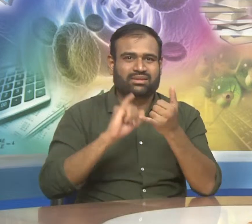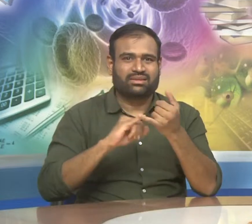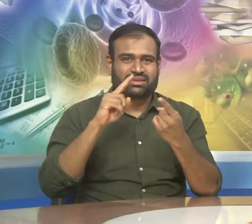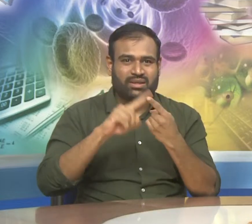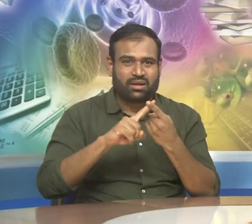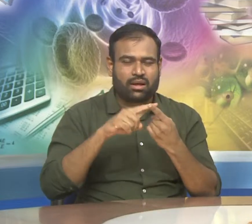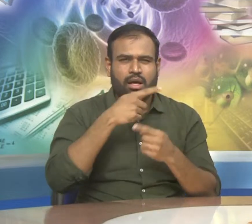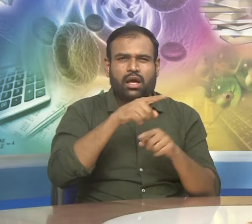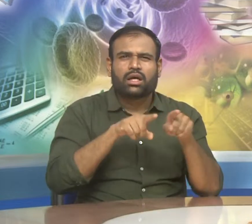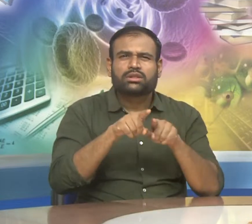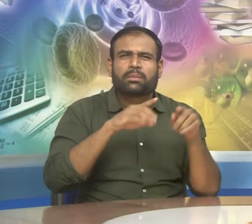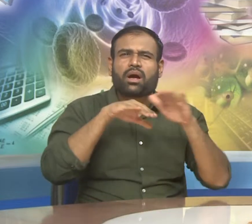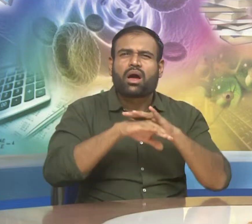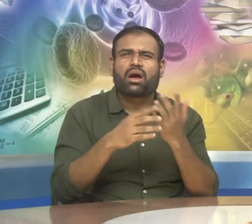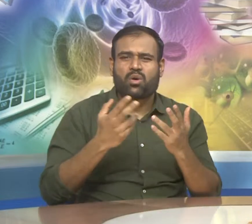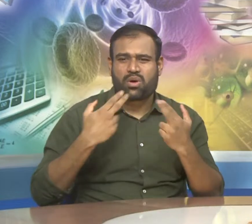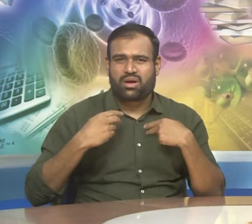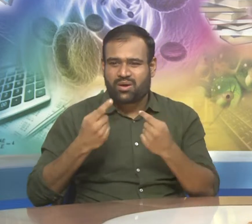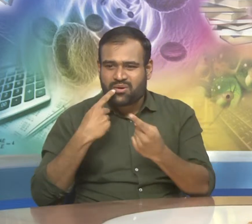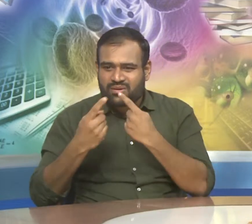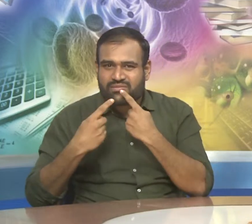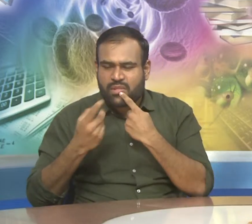Example of civil case: